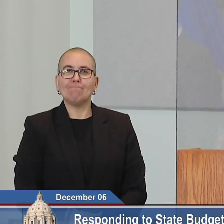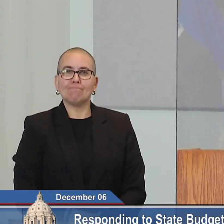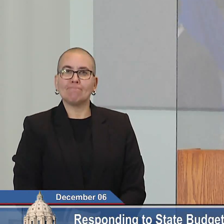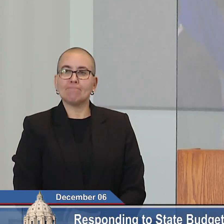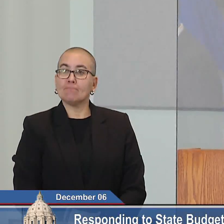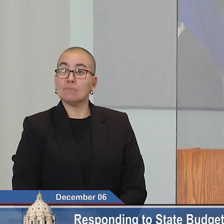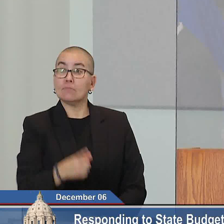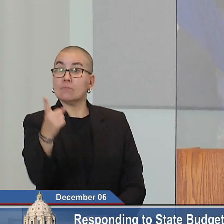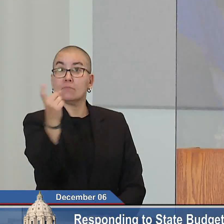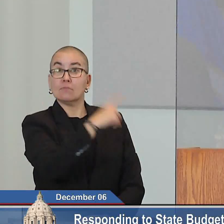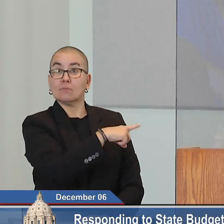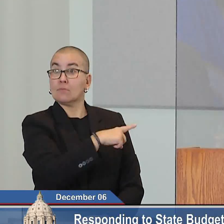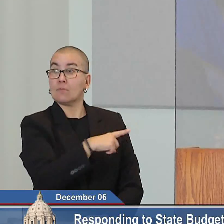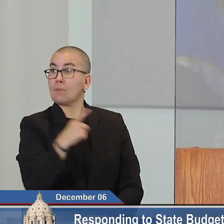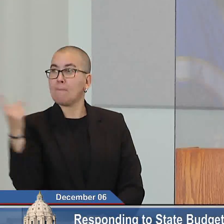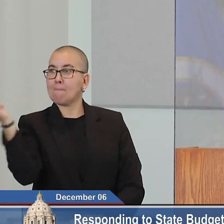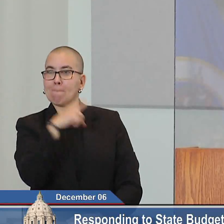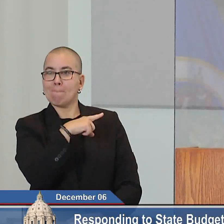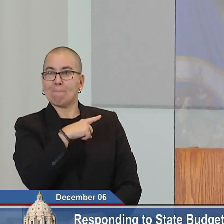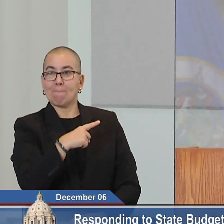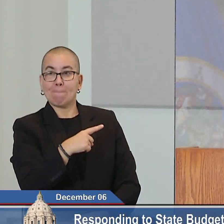same answer for this question.